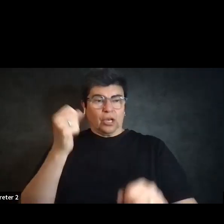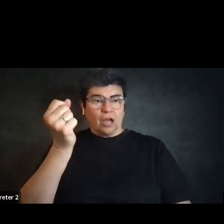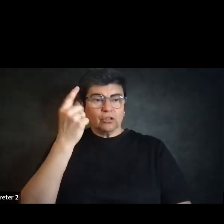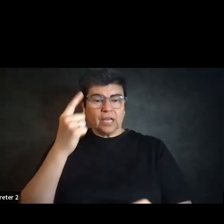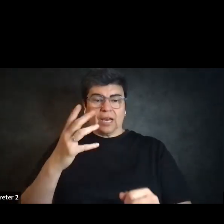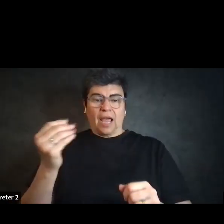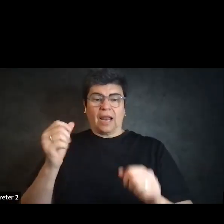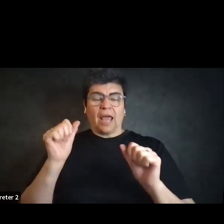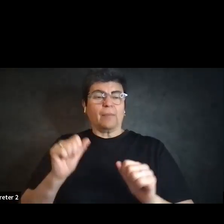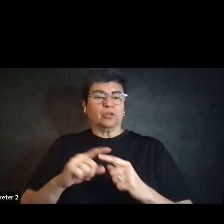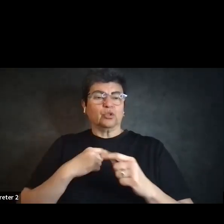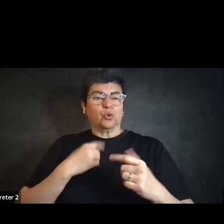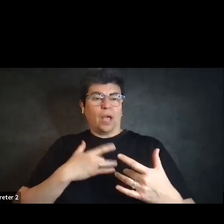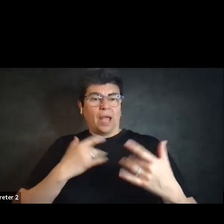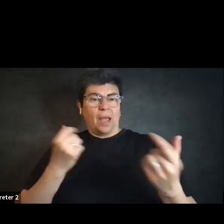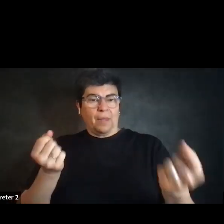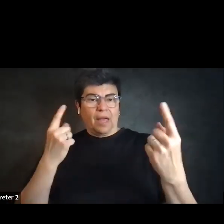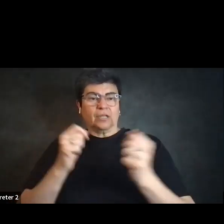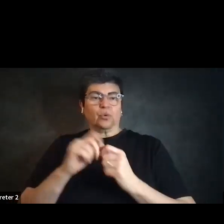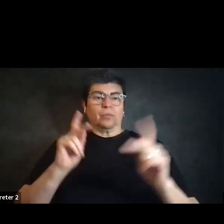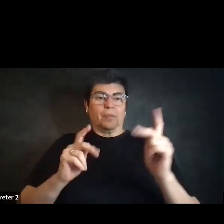and they were able to empathize with people with disabilities.